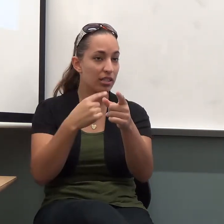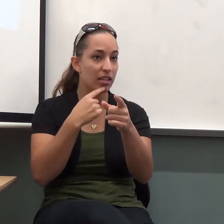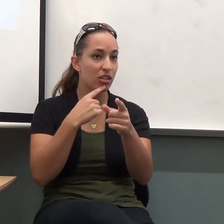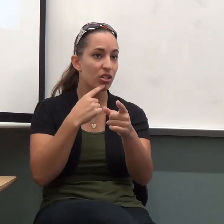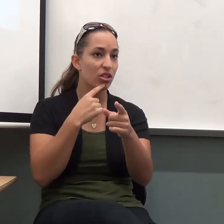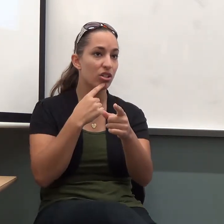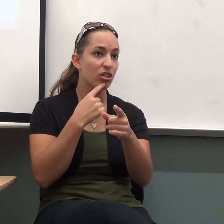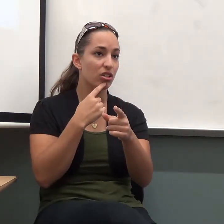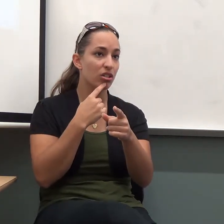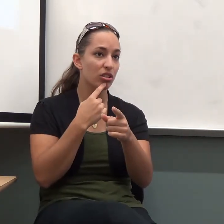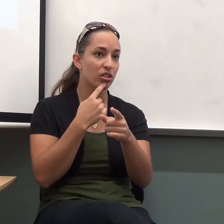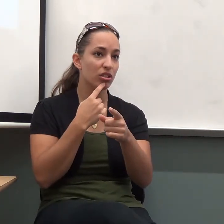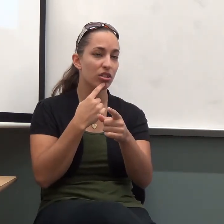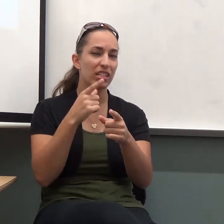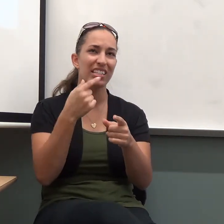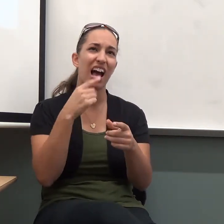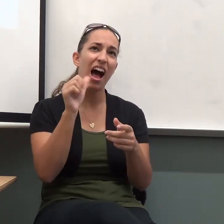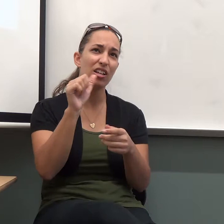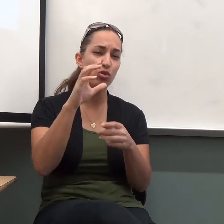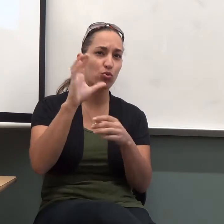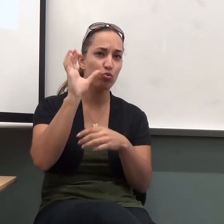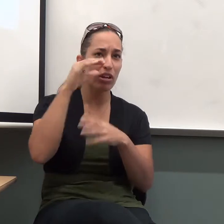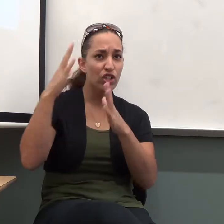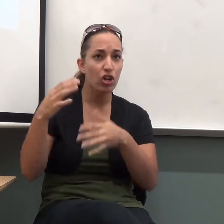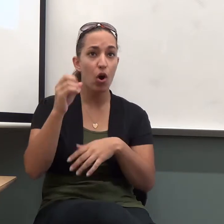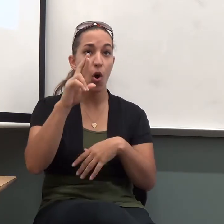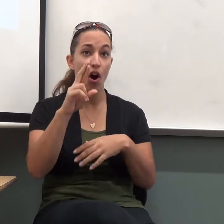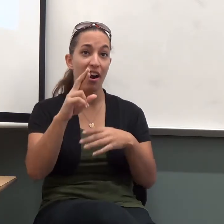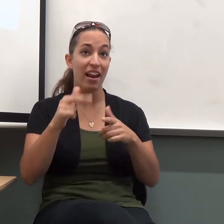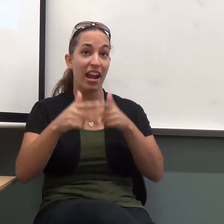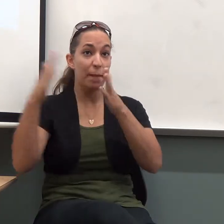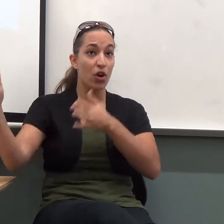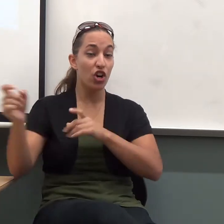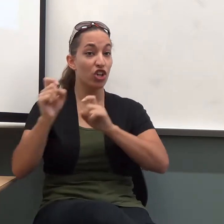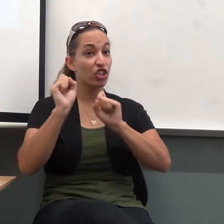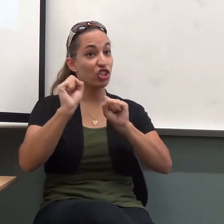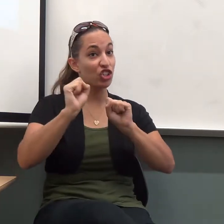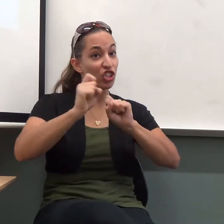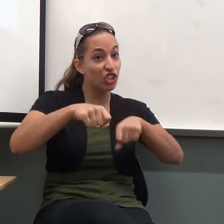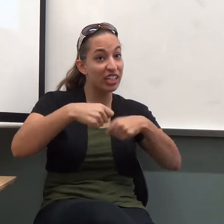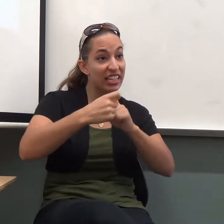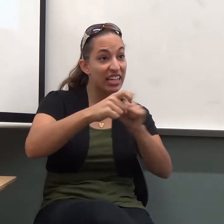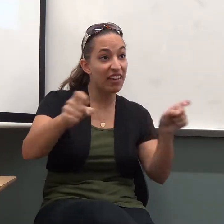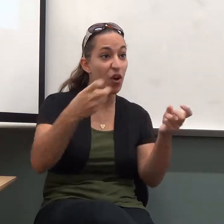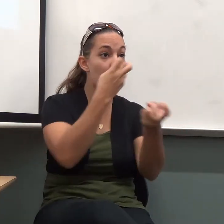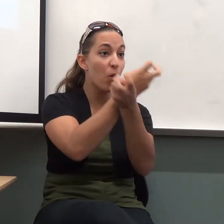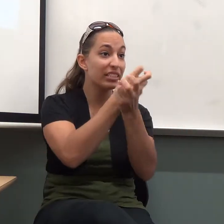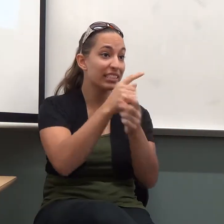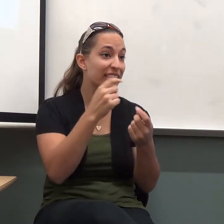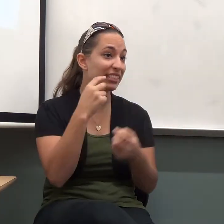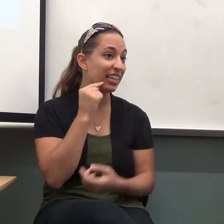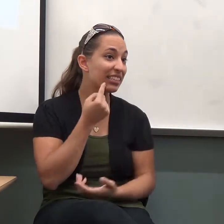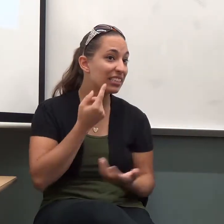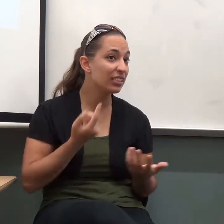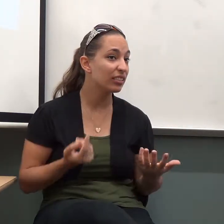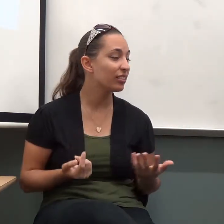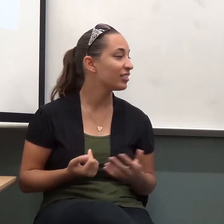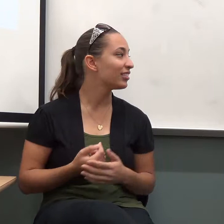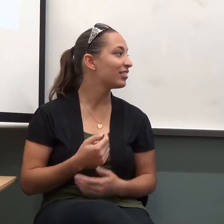neighbor given poison candy. Okay, so now I've got this. I've got, so we've